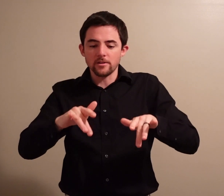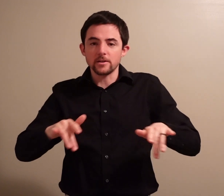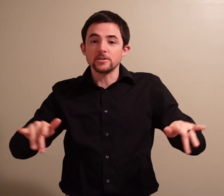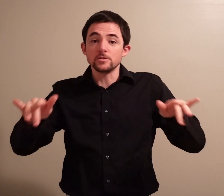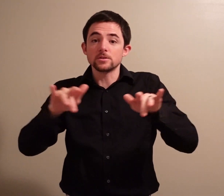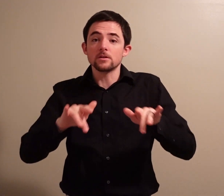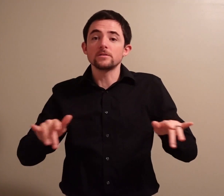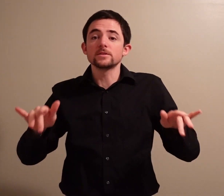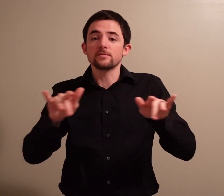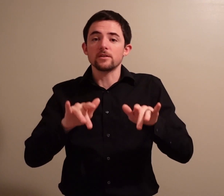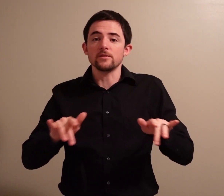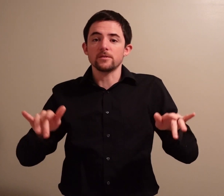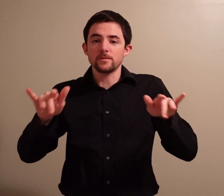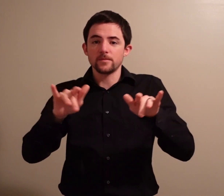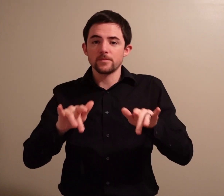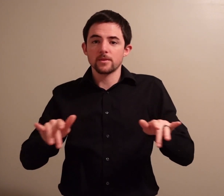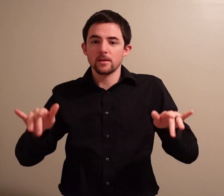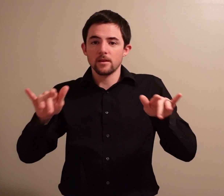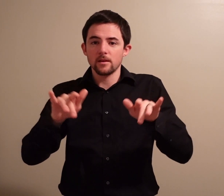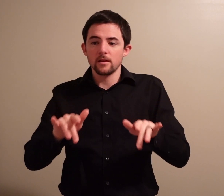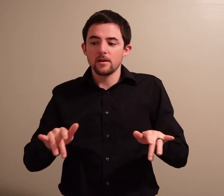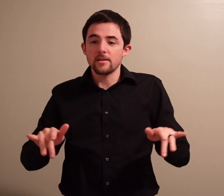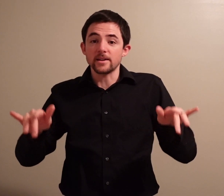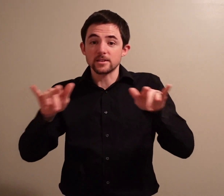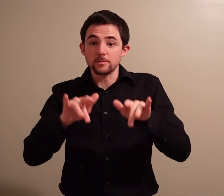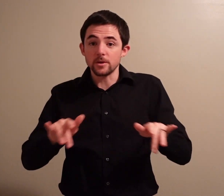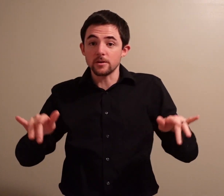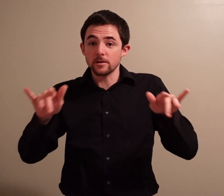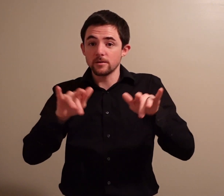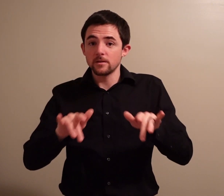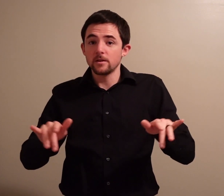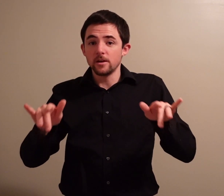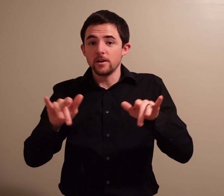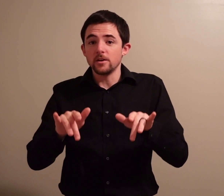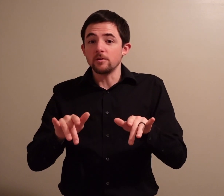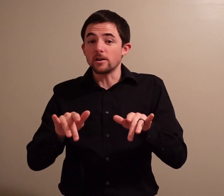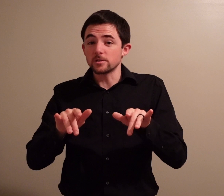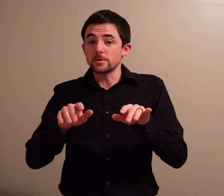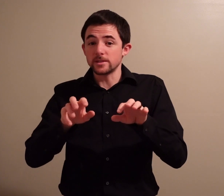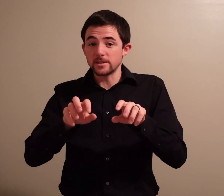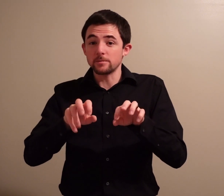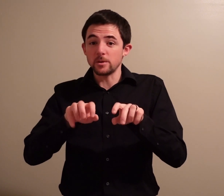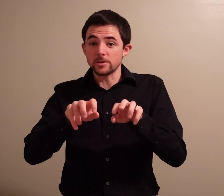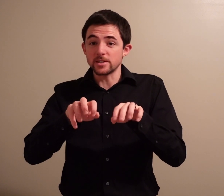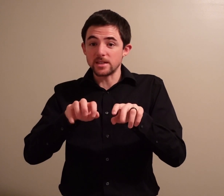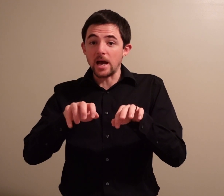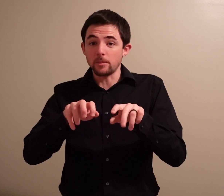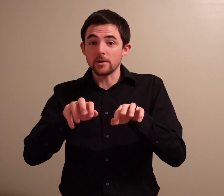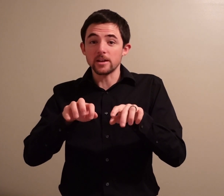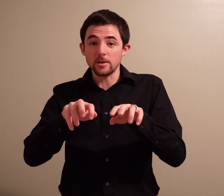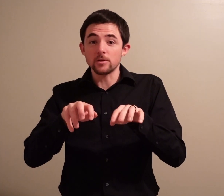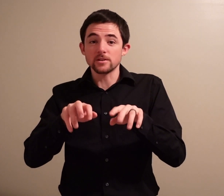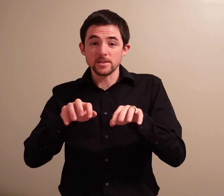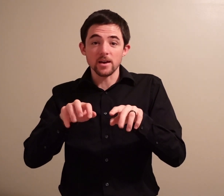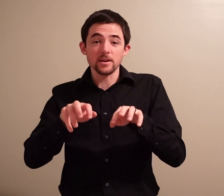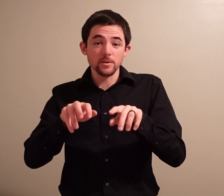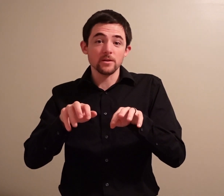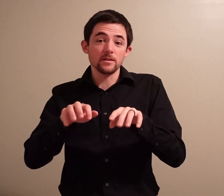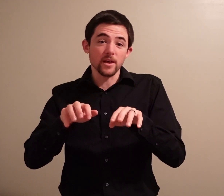going to do circles in front of you. That's computer. You also will see some people just type on a keyboard to sign computer. That's